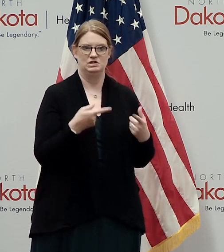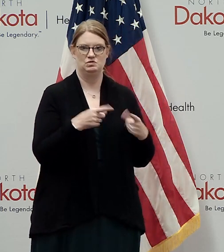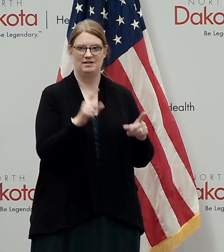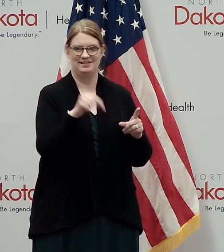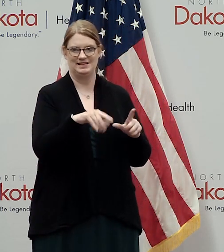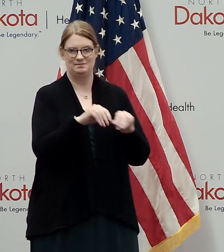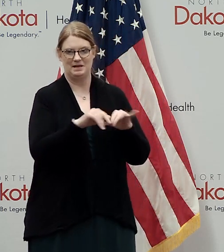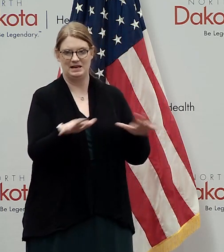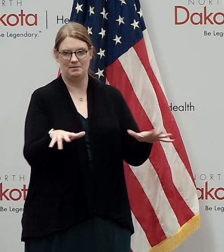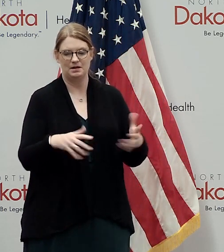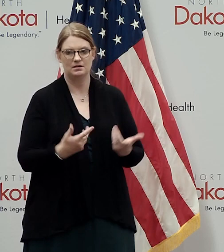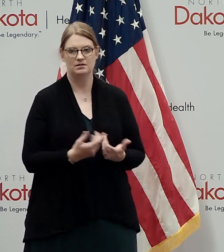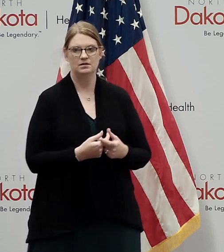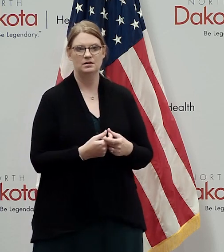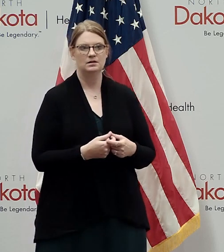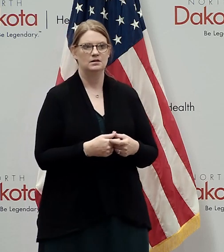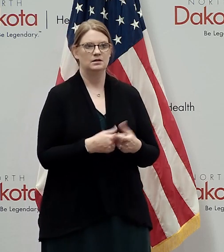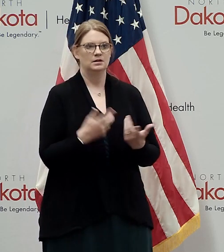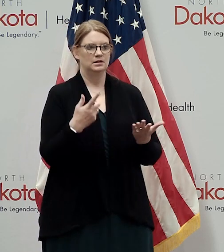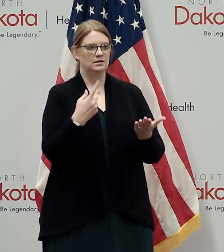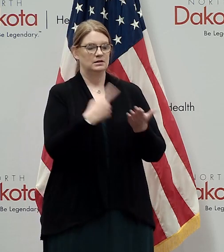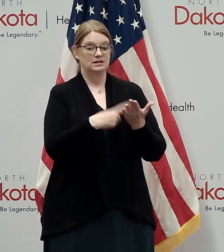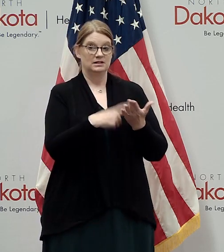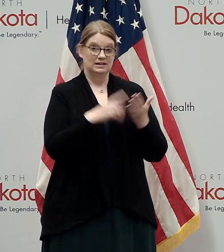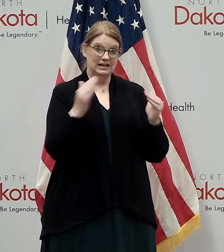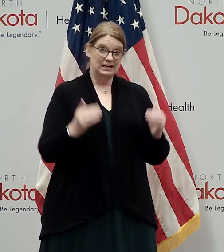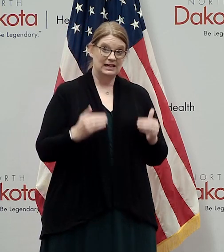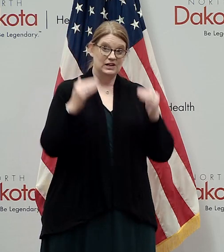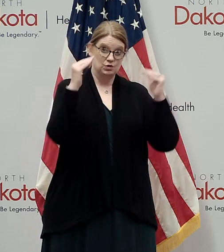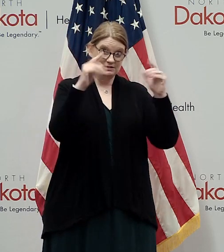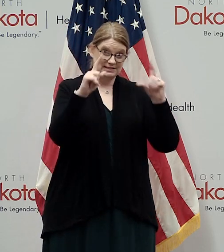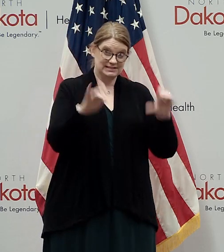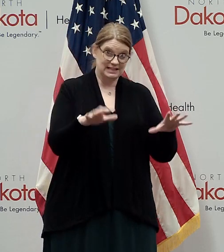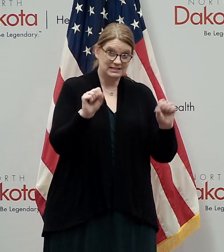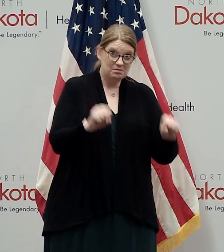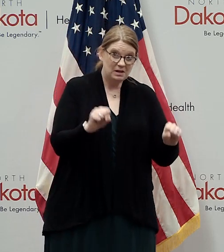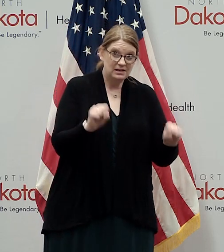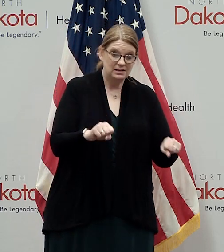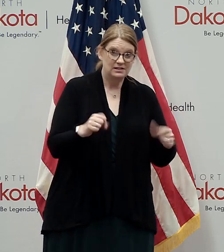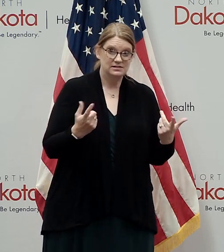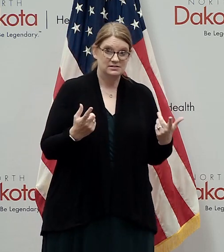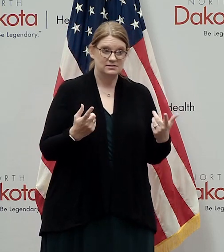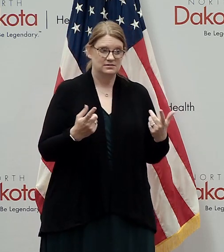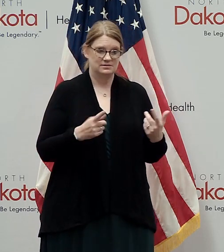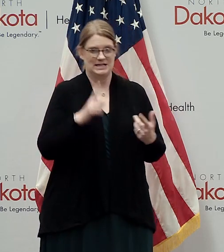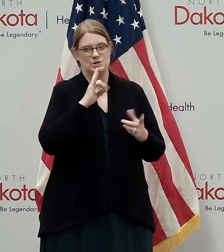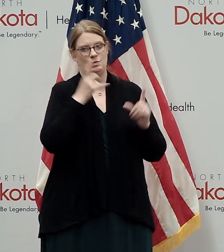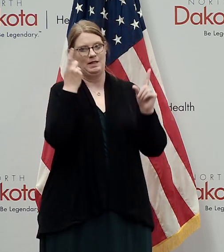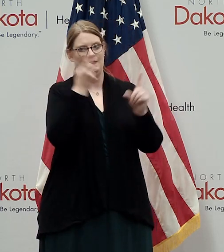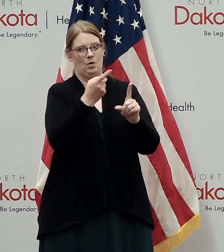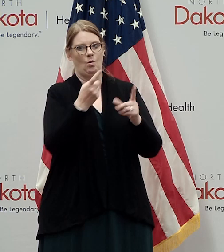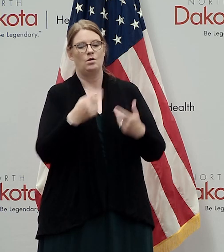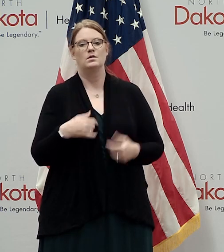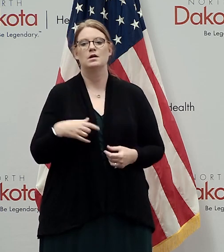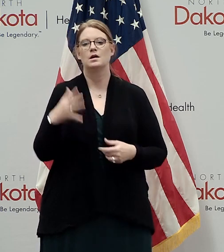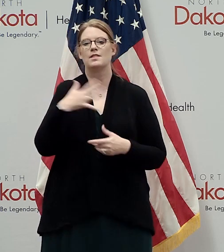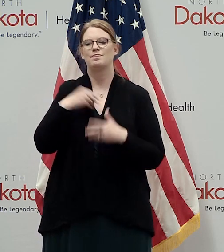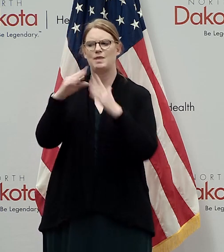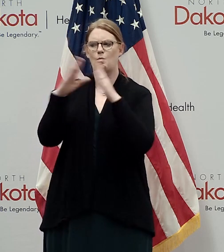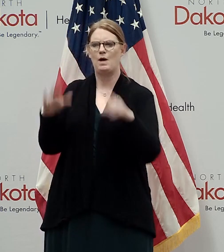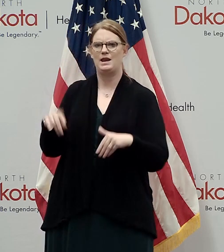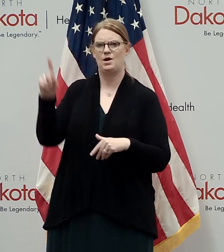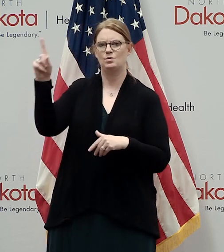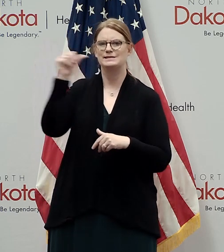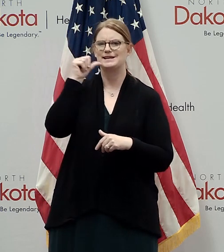pandemic. So again, when we talk about that we have to keep increasing our testing capacity, it's one of the things that we're working on. The White House